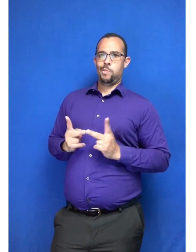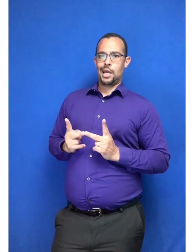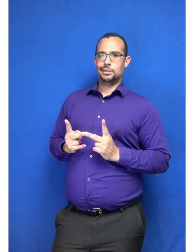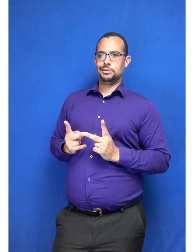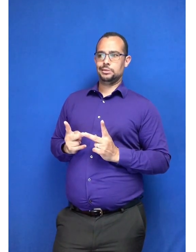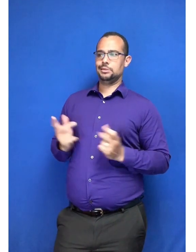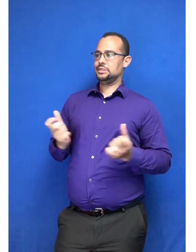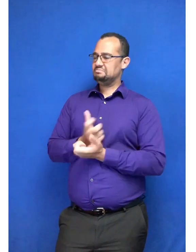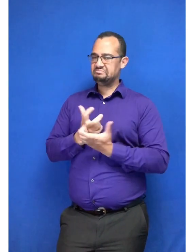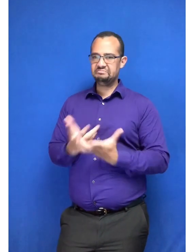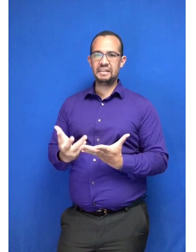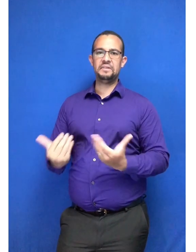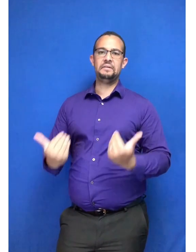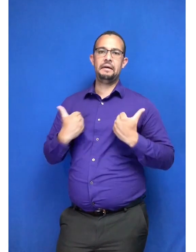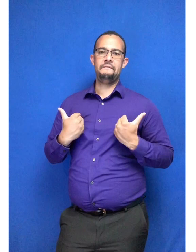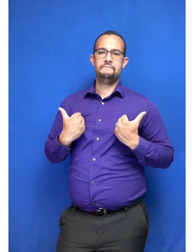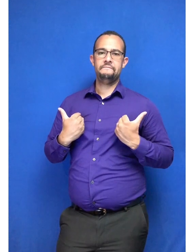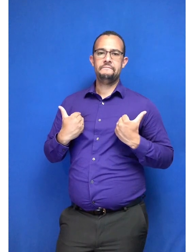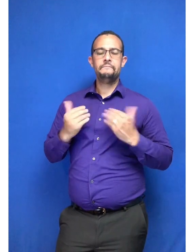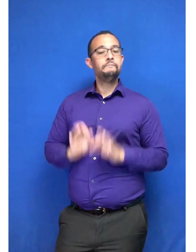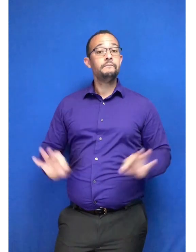all critical documents,